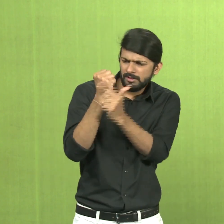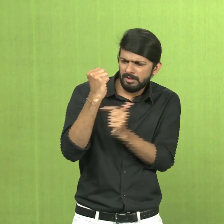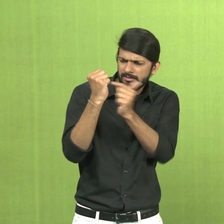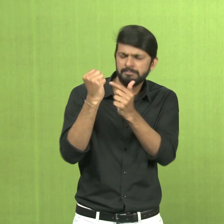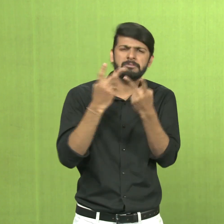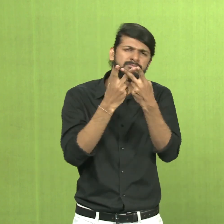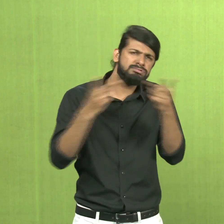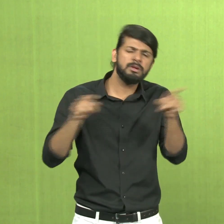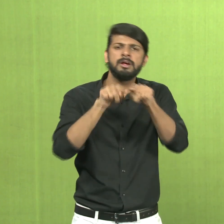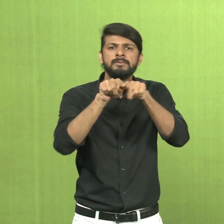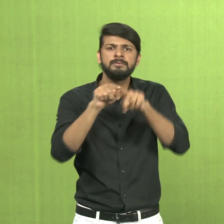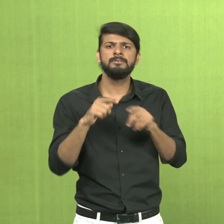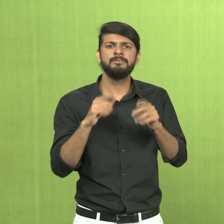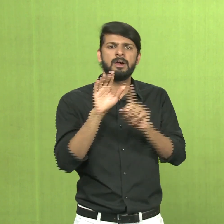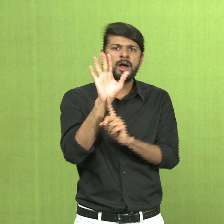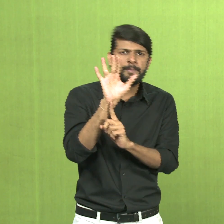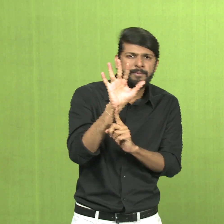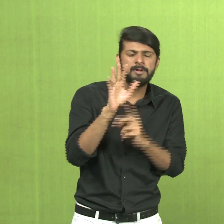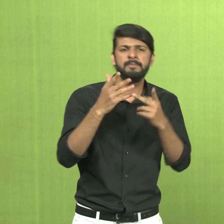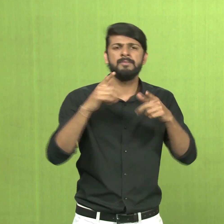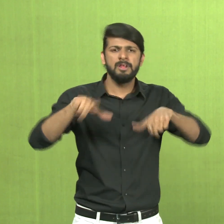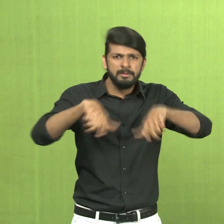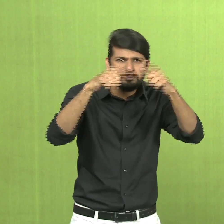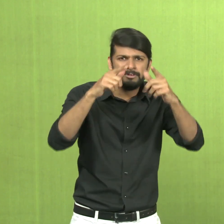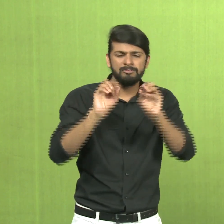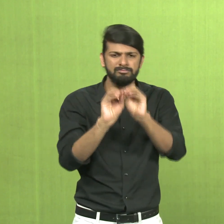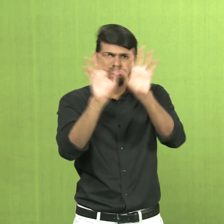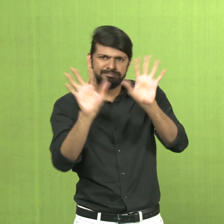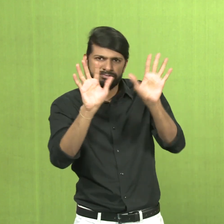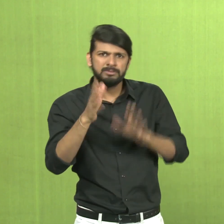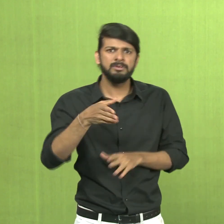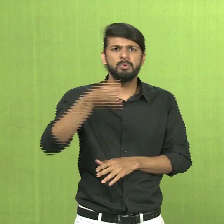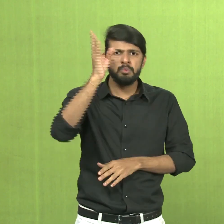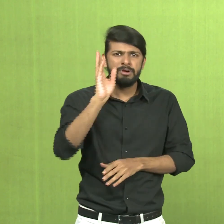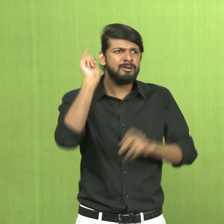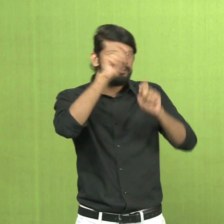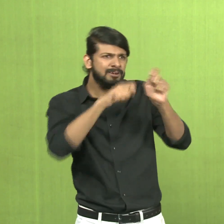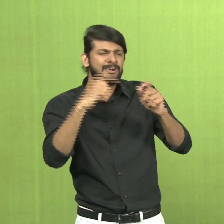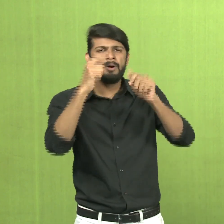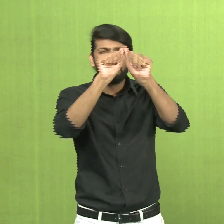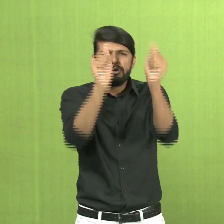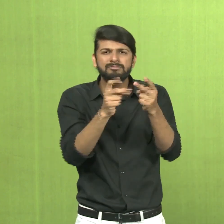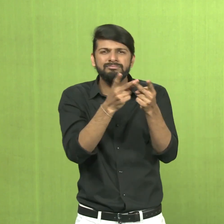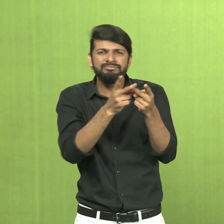done, the desired figures are drawn either with a block